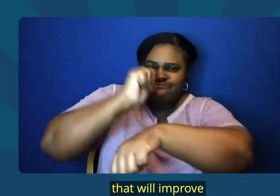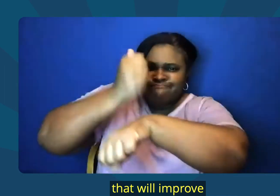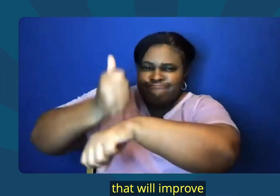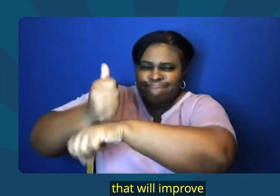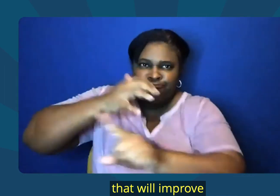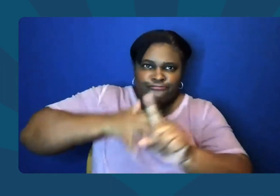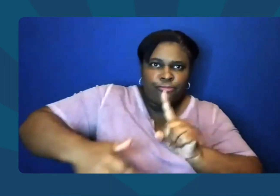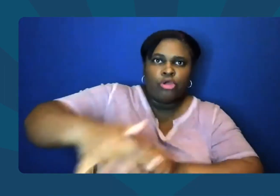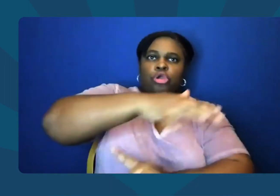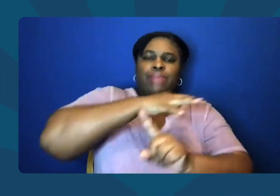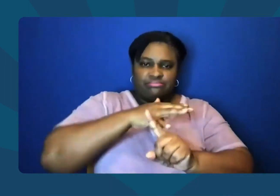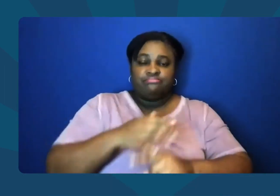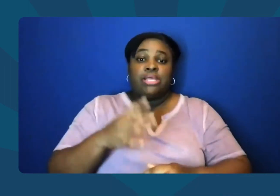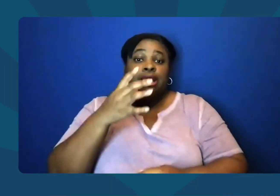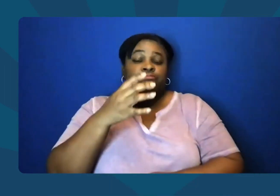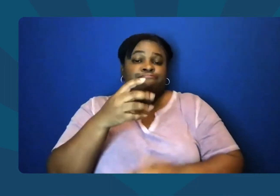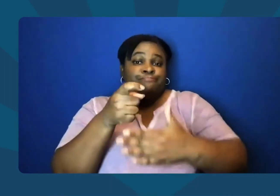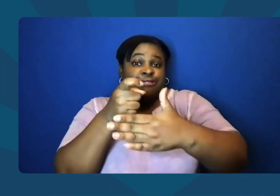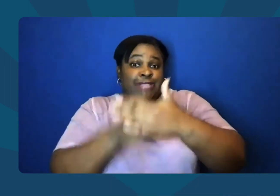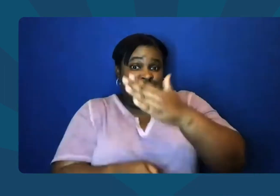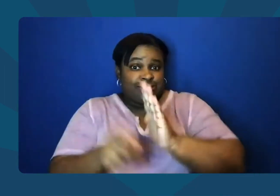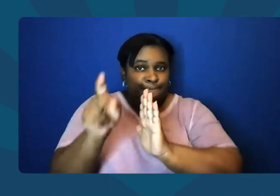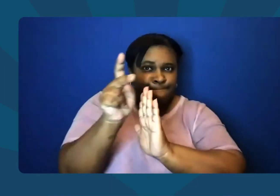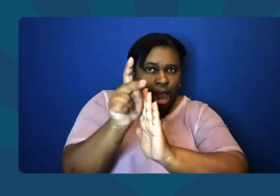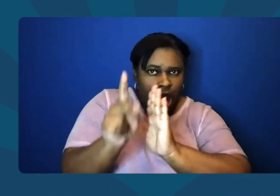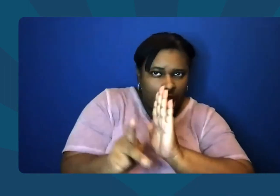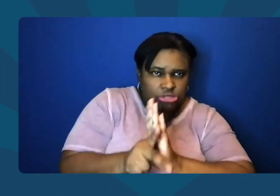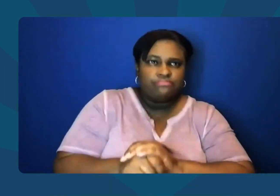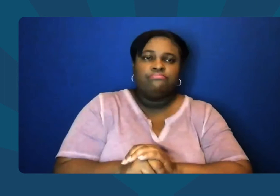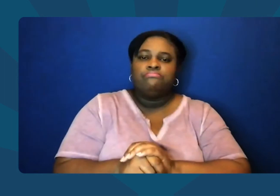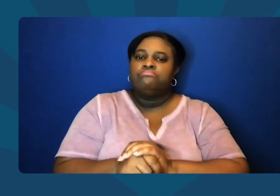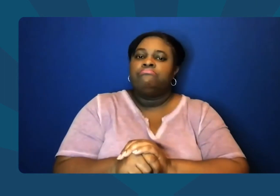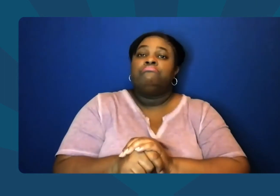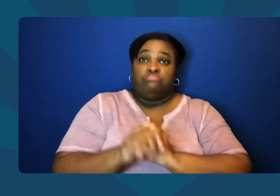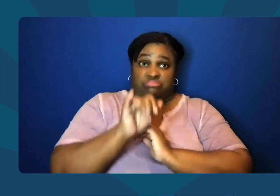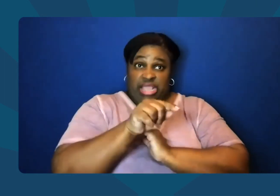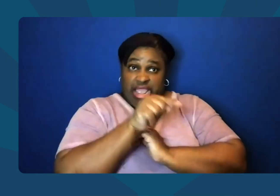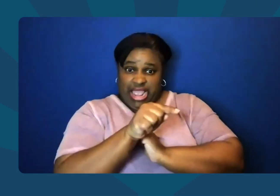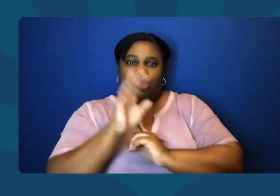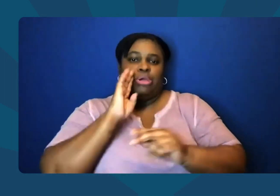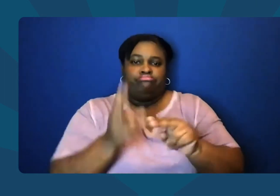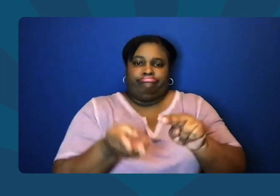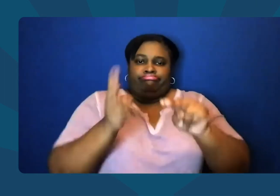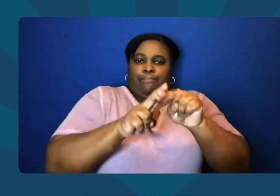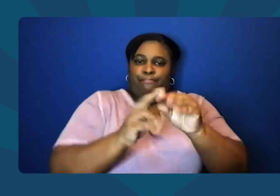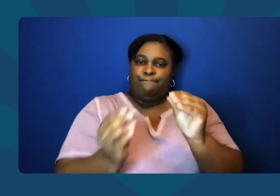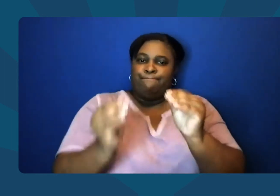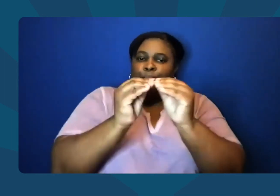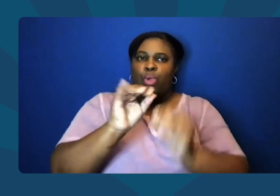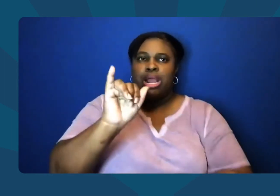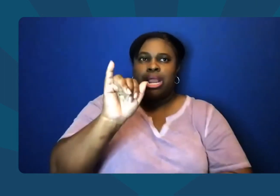creator environment and tax policy that leaves more income in constituents'